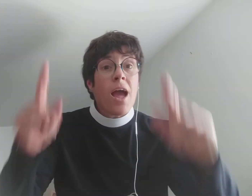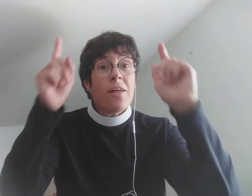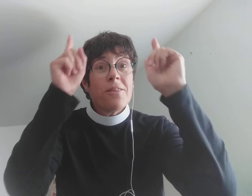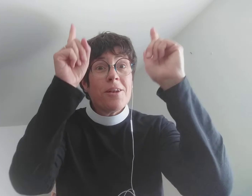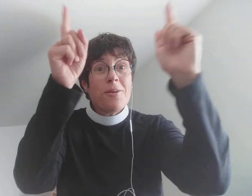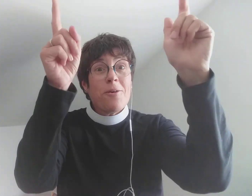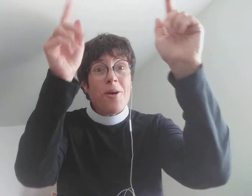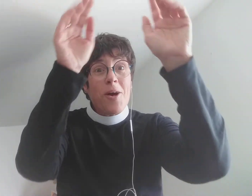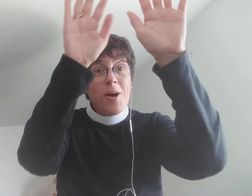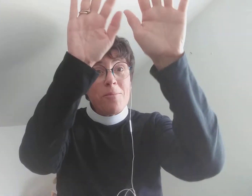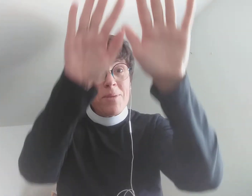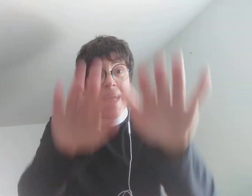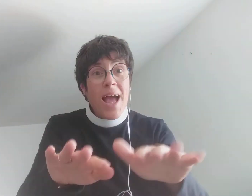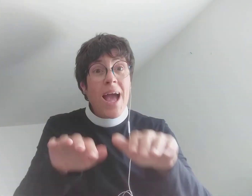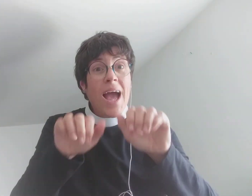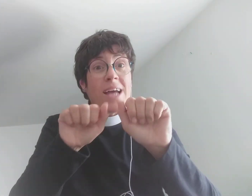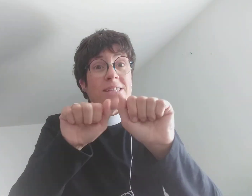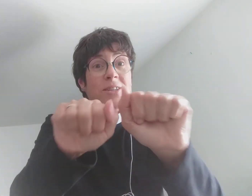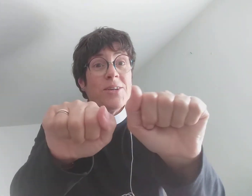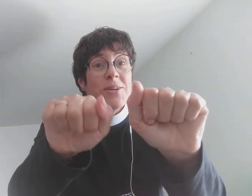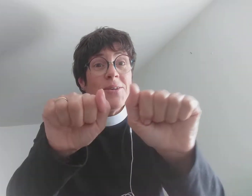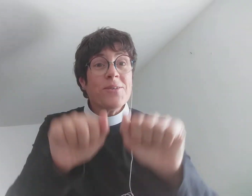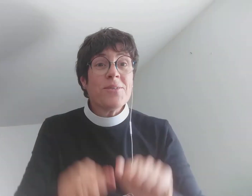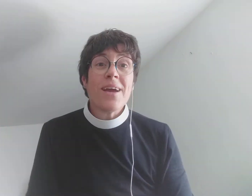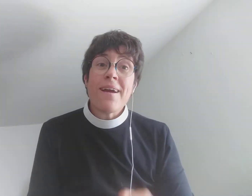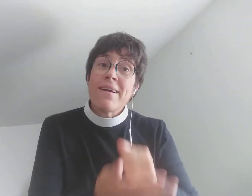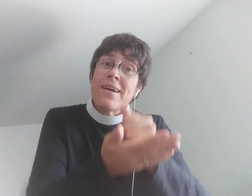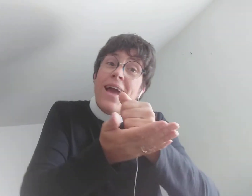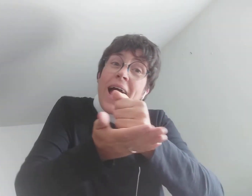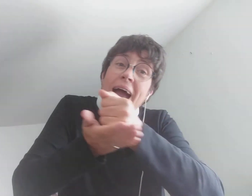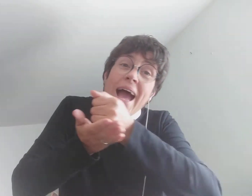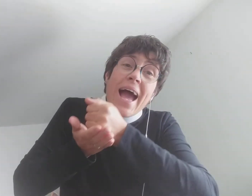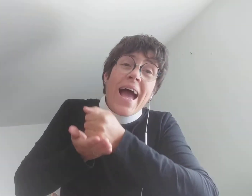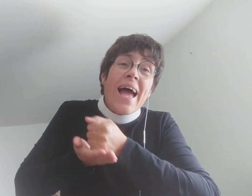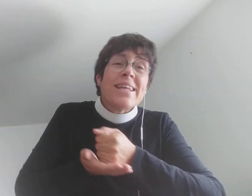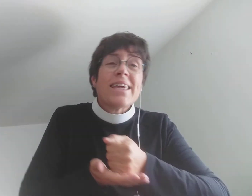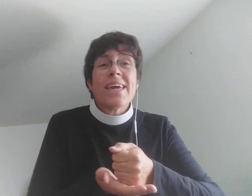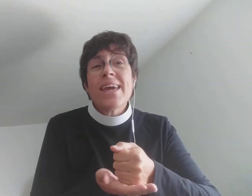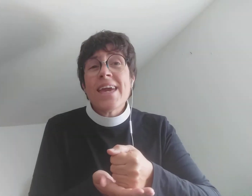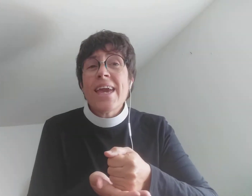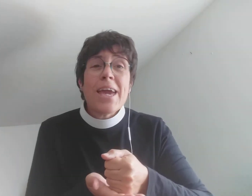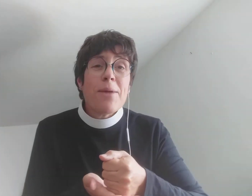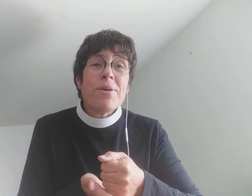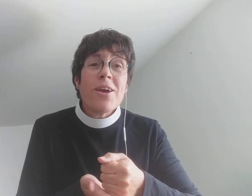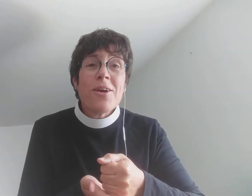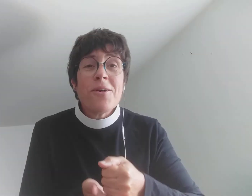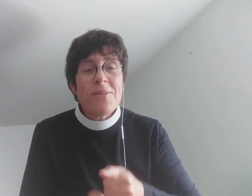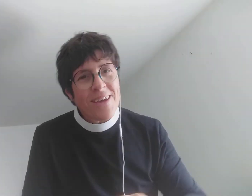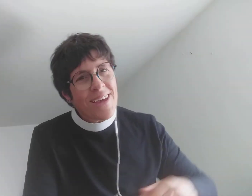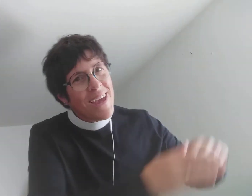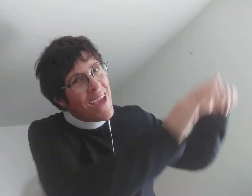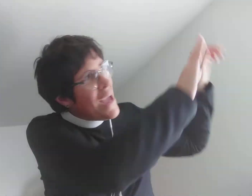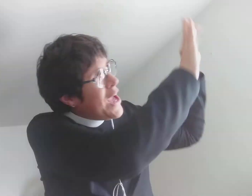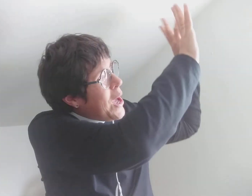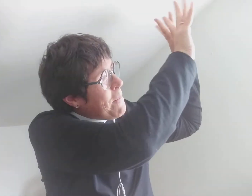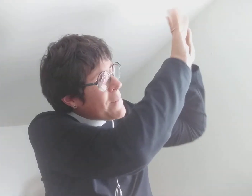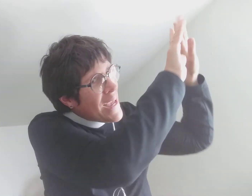The Lord bless you and keep you, make